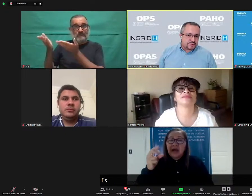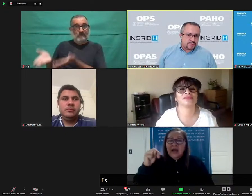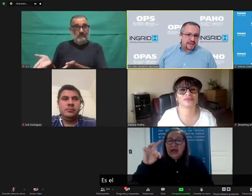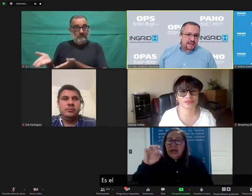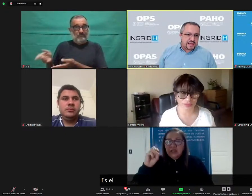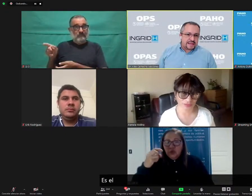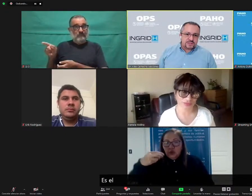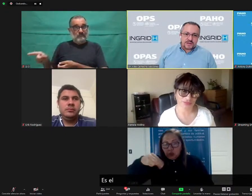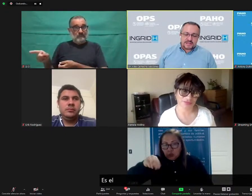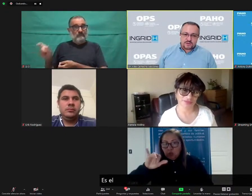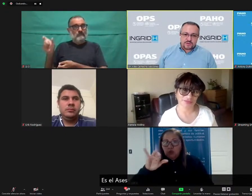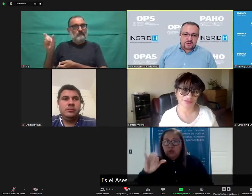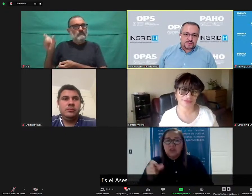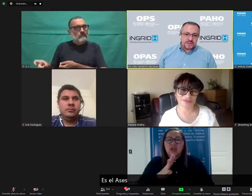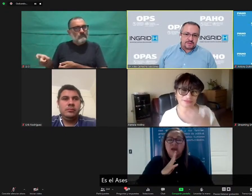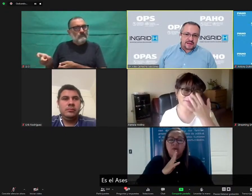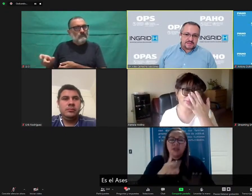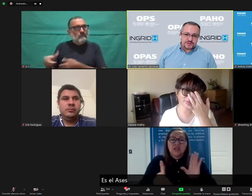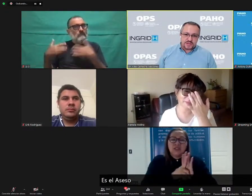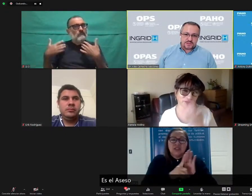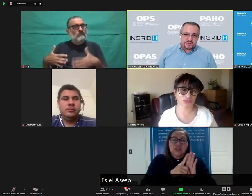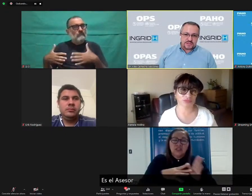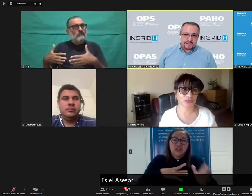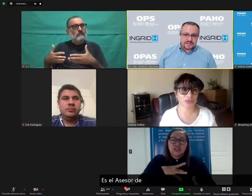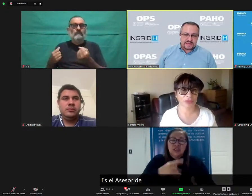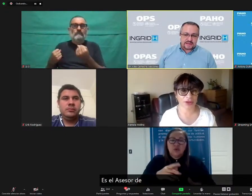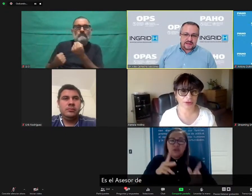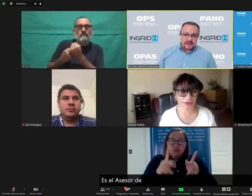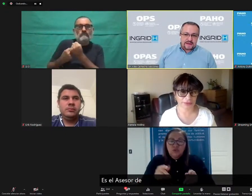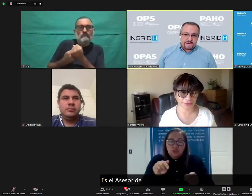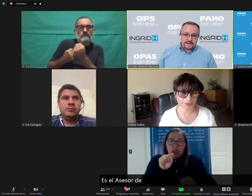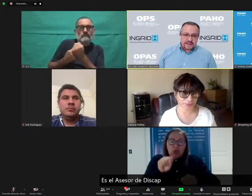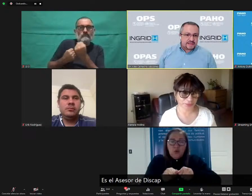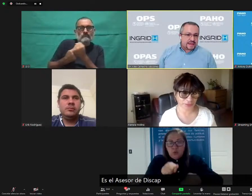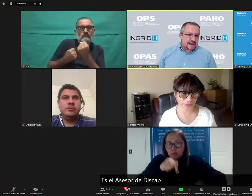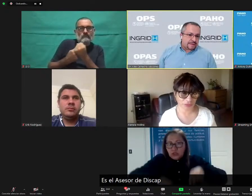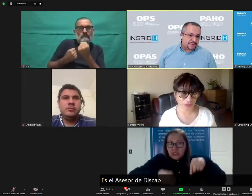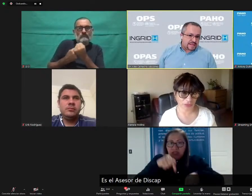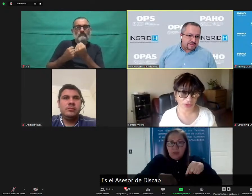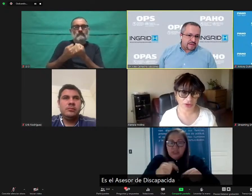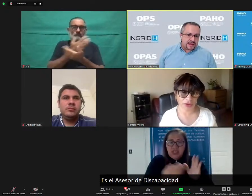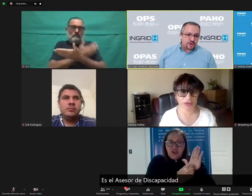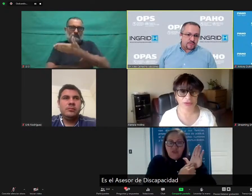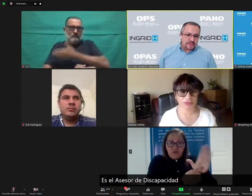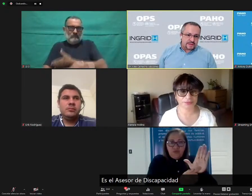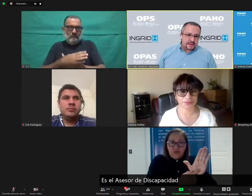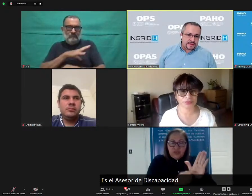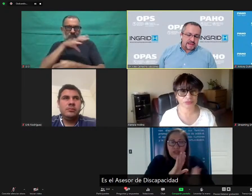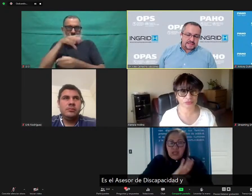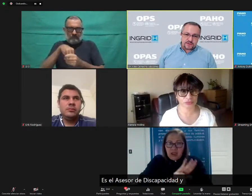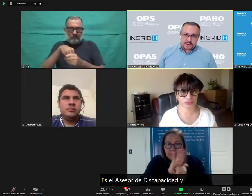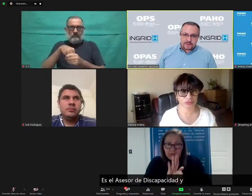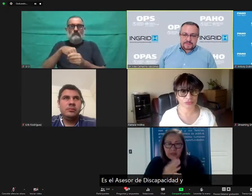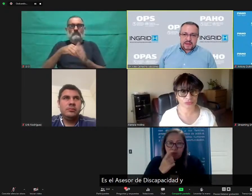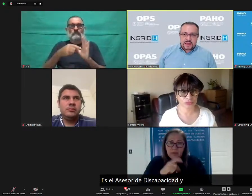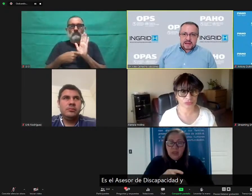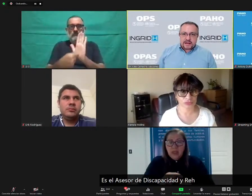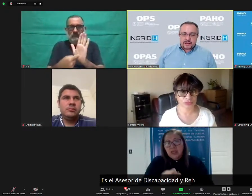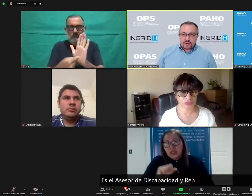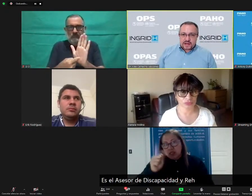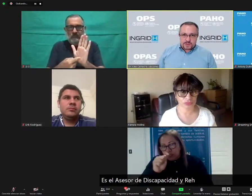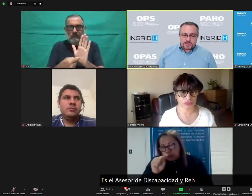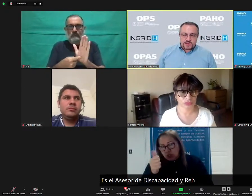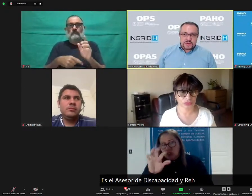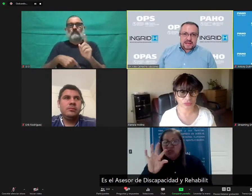in washington he is going to be talking about the right to inclusive health of persons with disability in phase